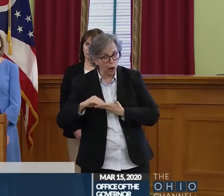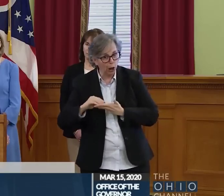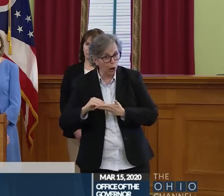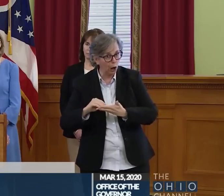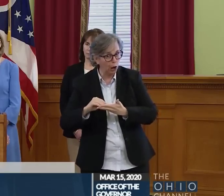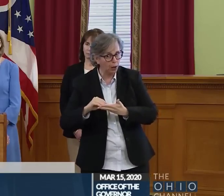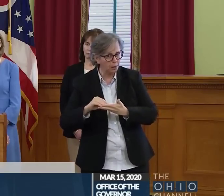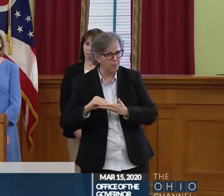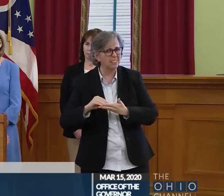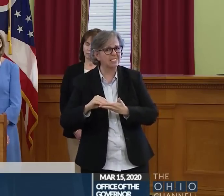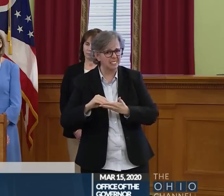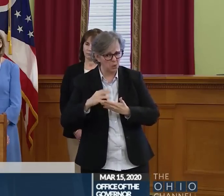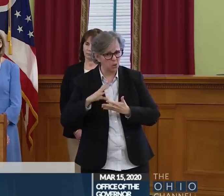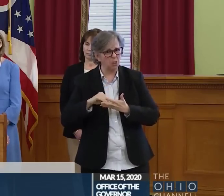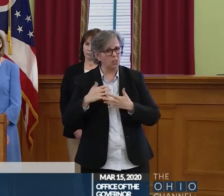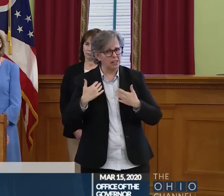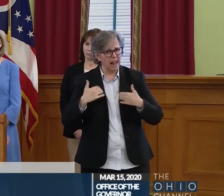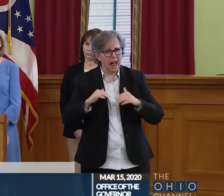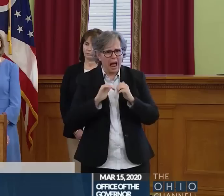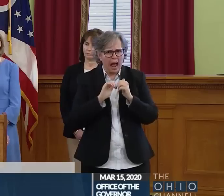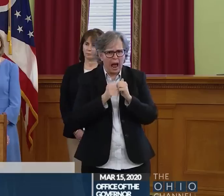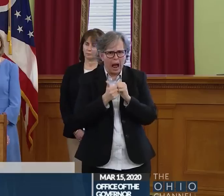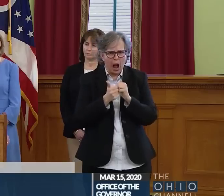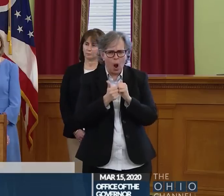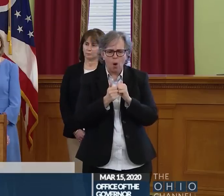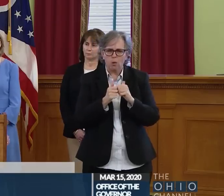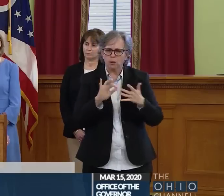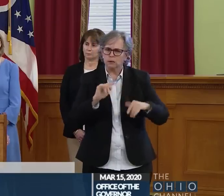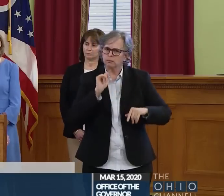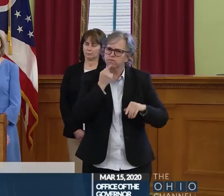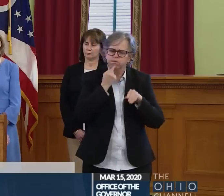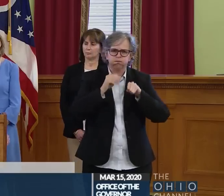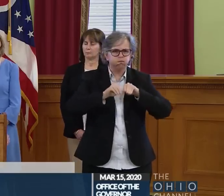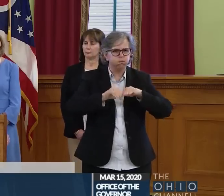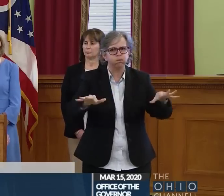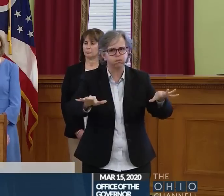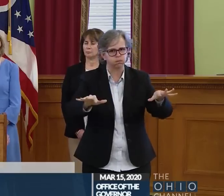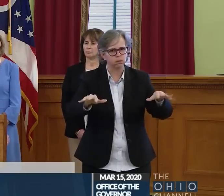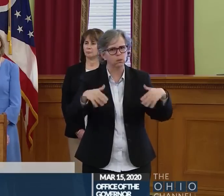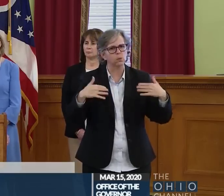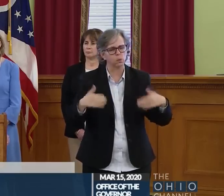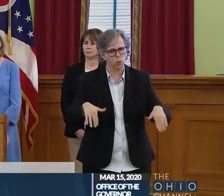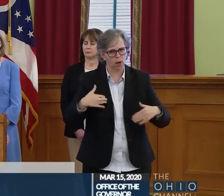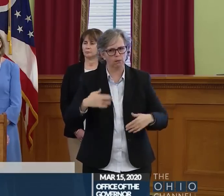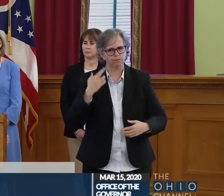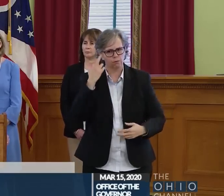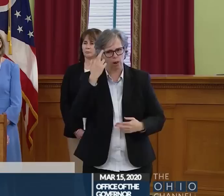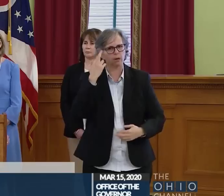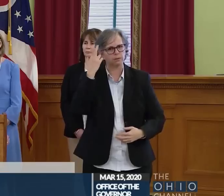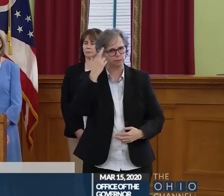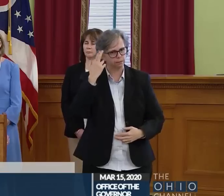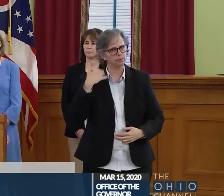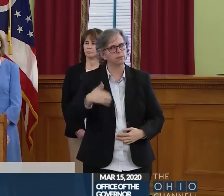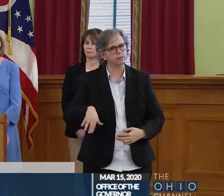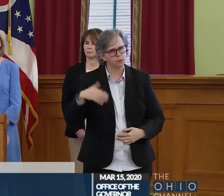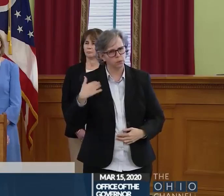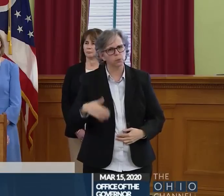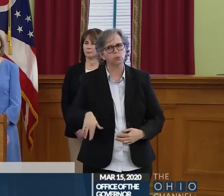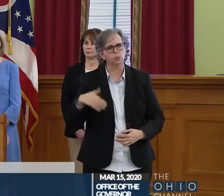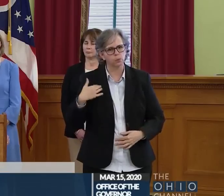contagious this coronavirus is. Several things I've read indicate it's twice